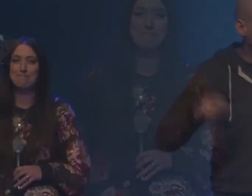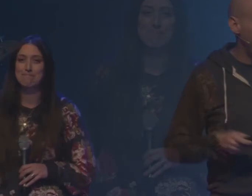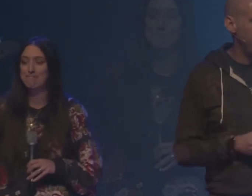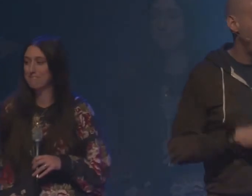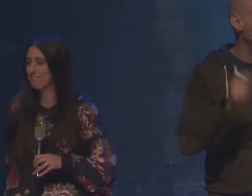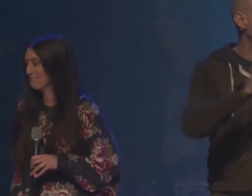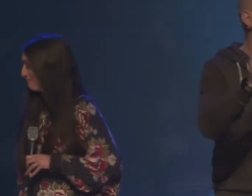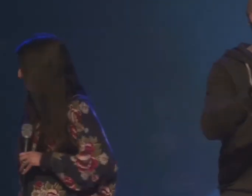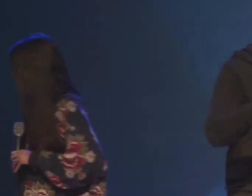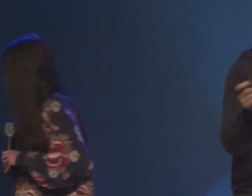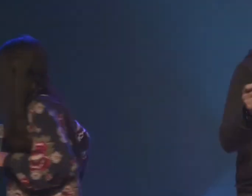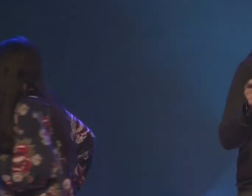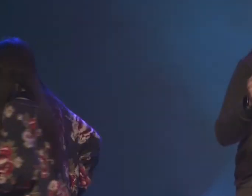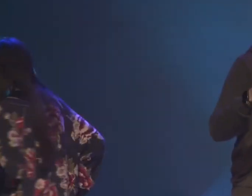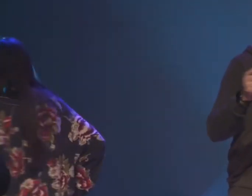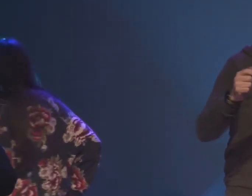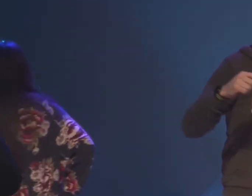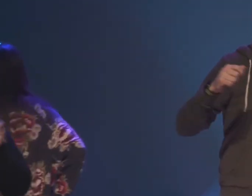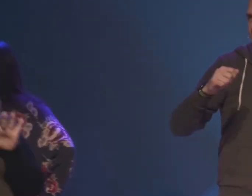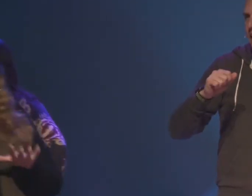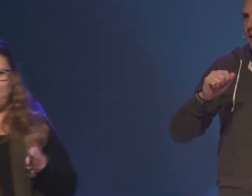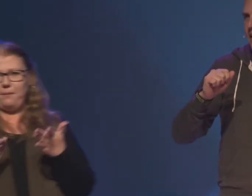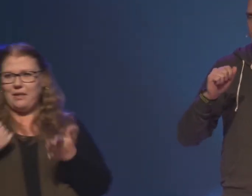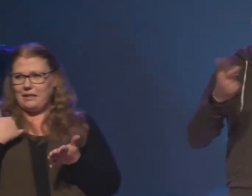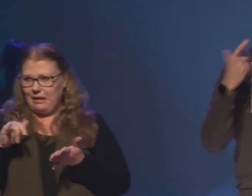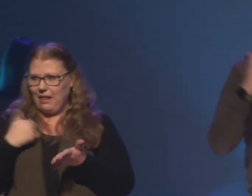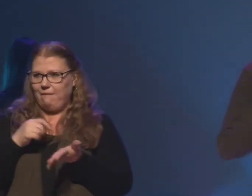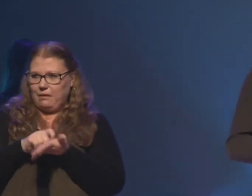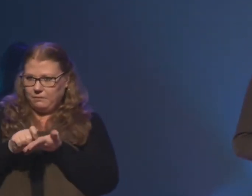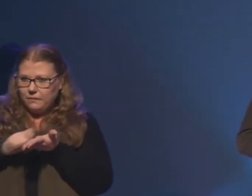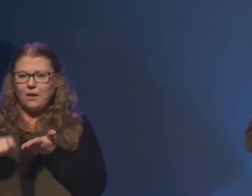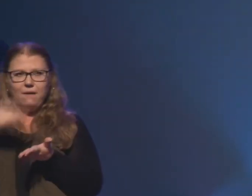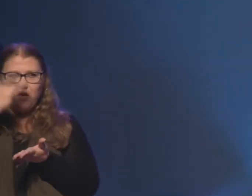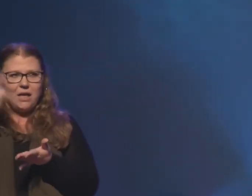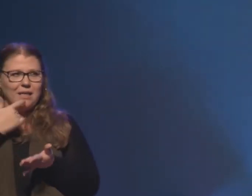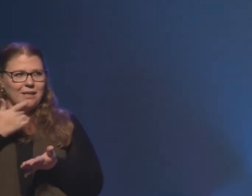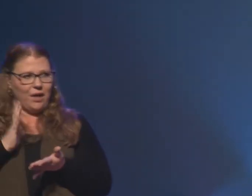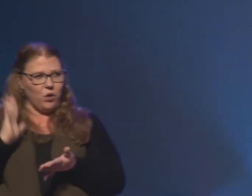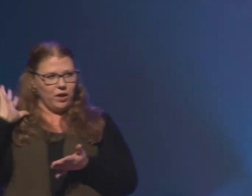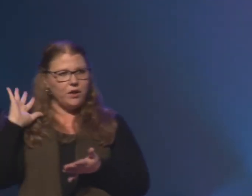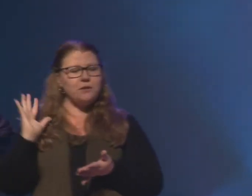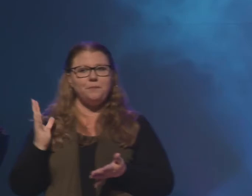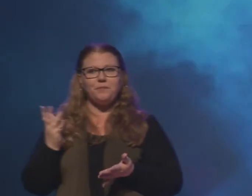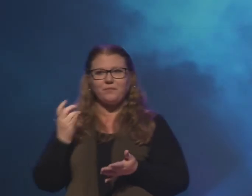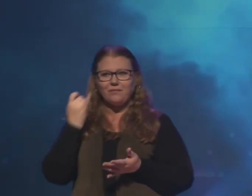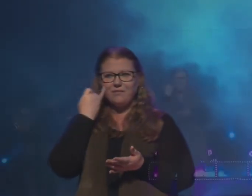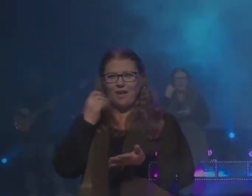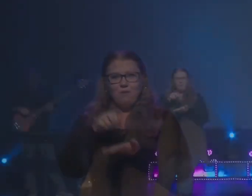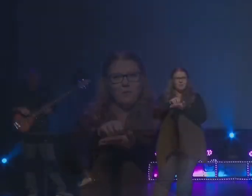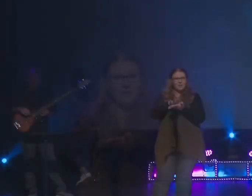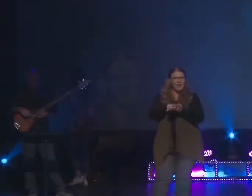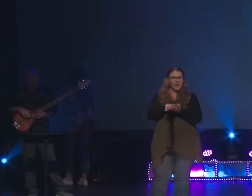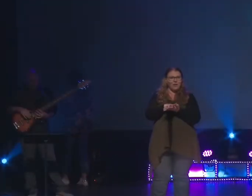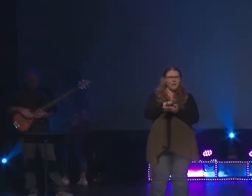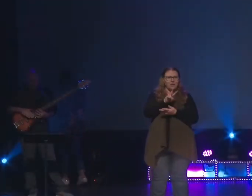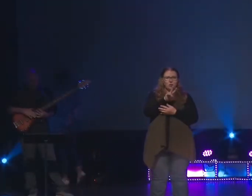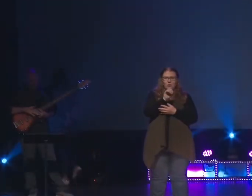stand up for the blessing. Maybe you still got your pen in your hand. I forgot to say this earlier. If you would write this down,